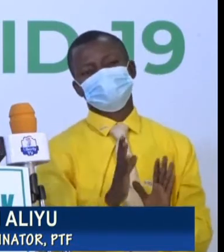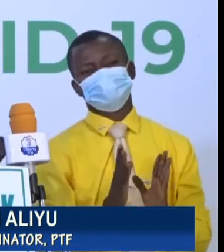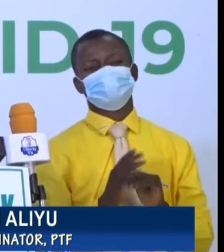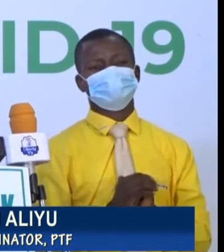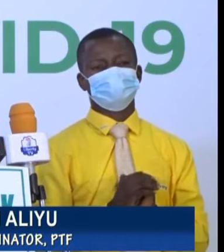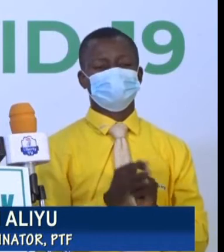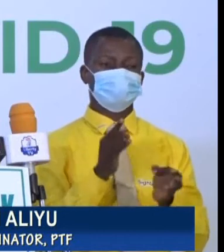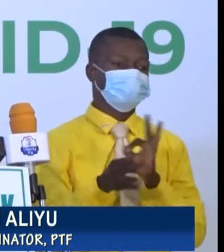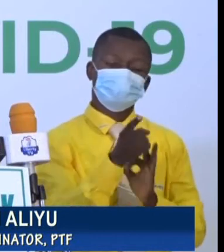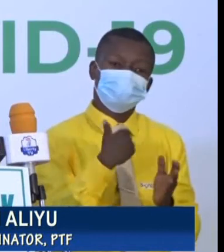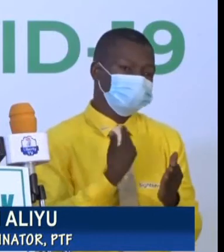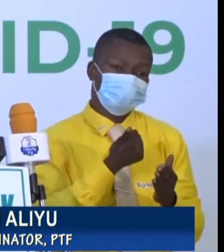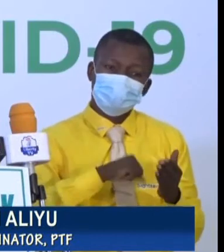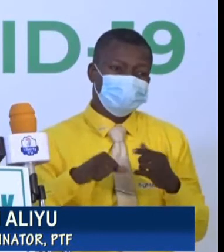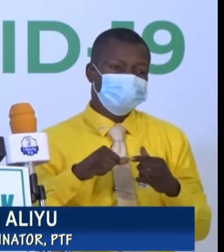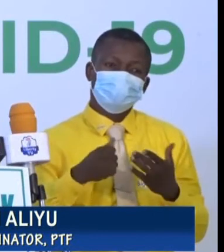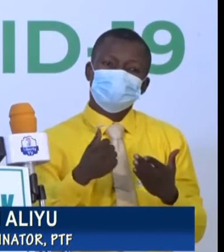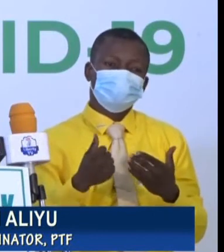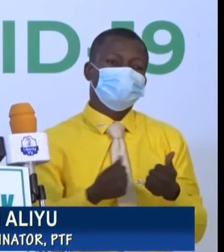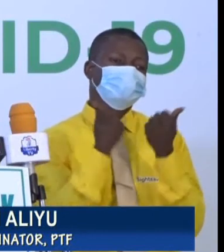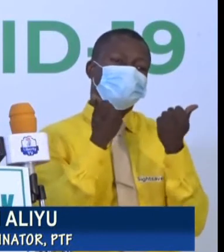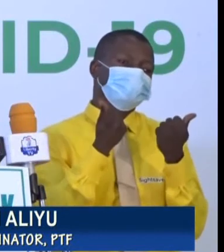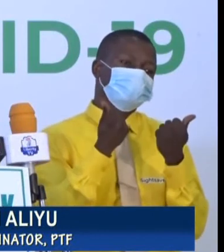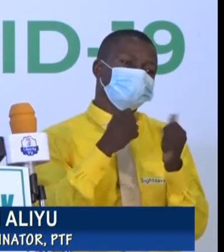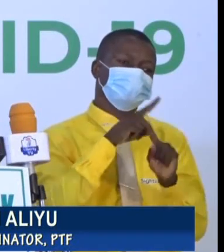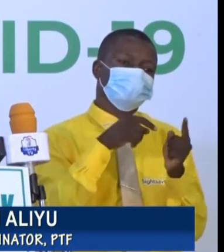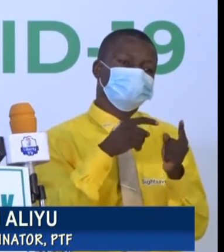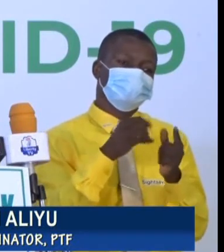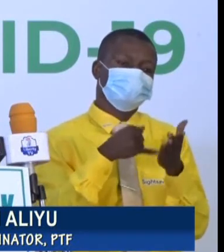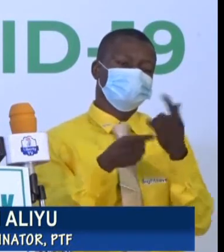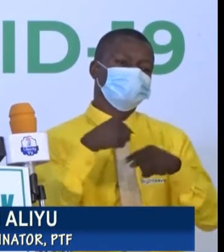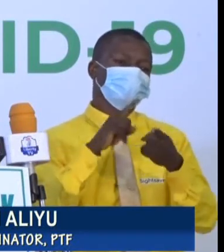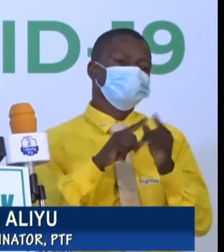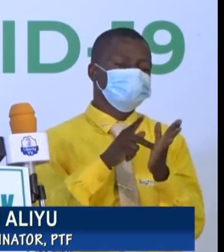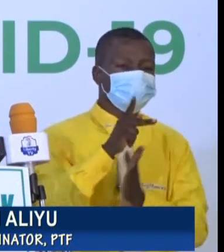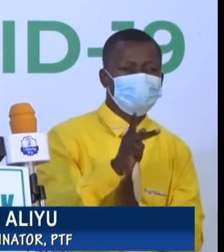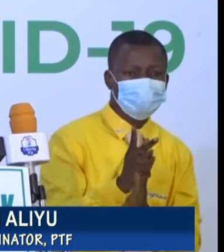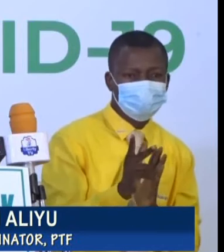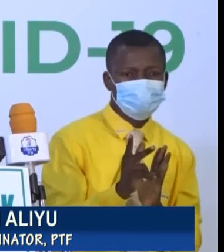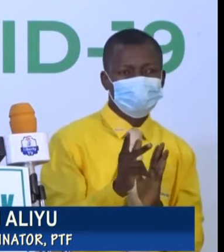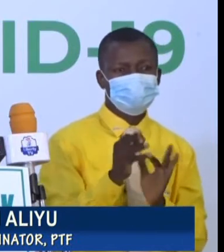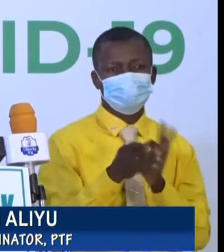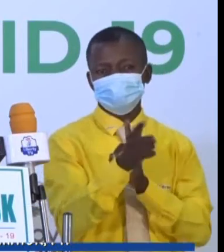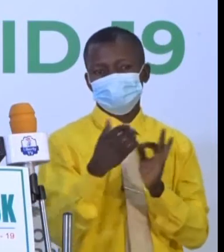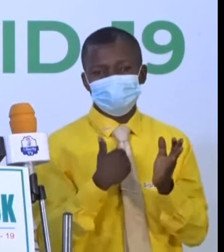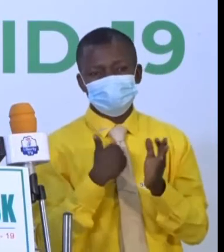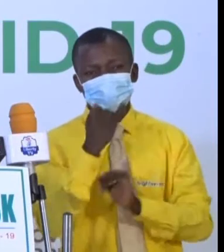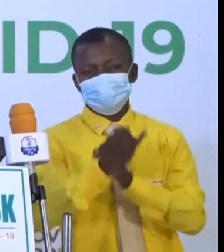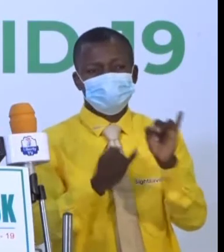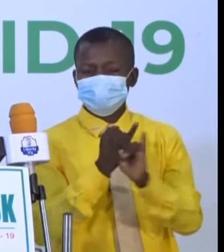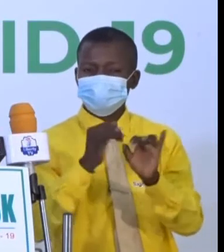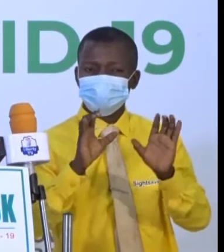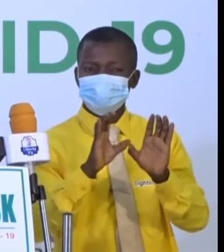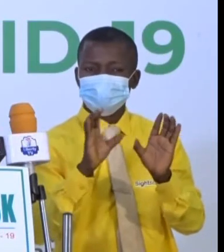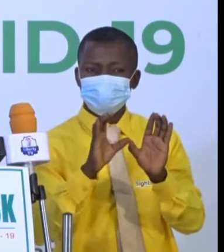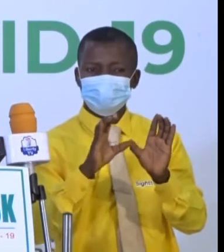If you encounter issues with payment, this is a card payment. If you have international card, it will be easier for you